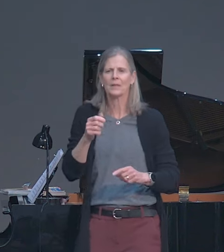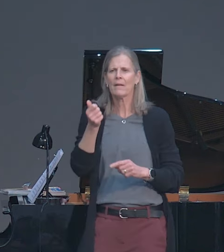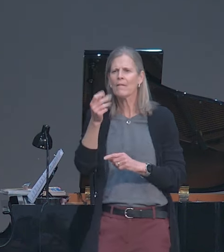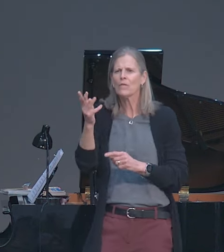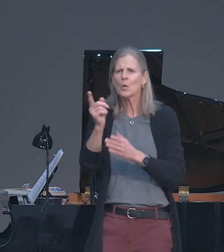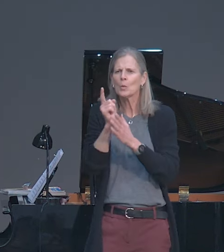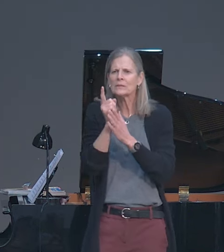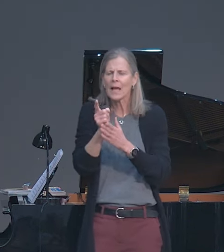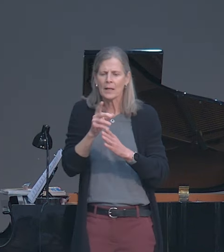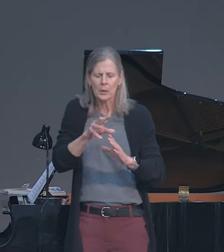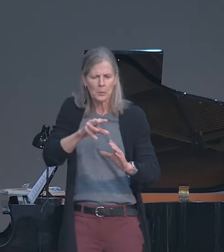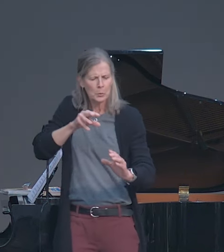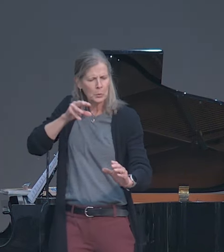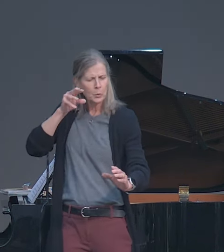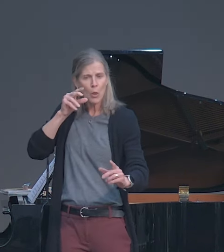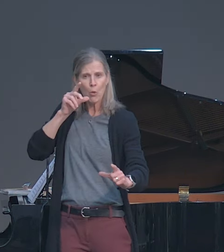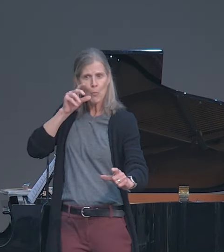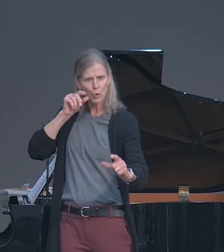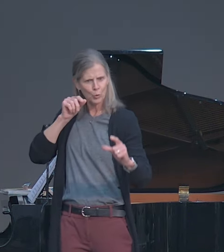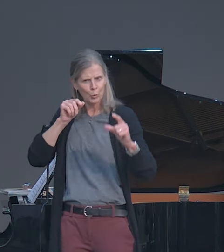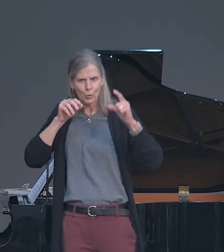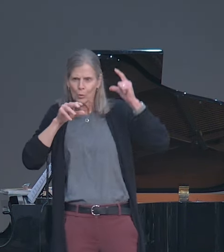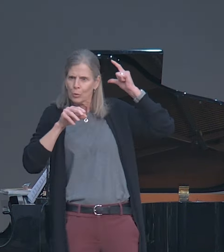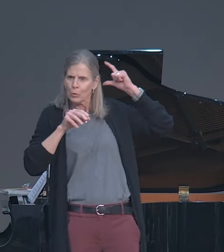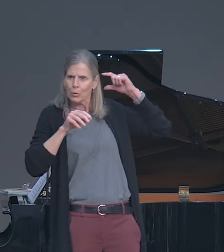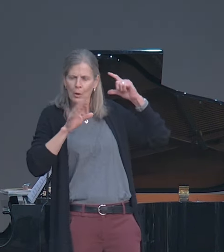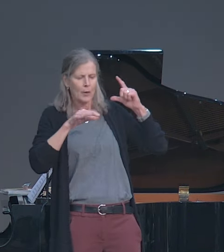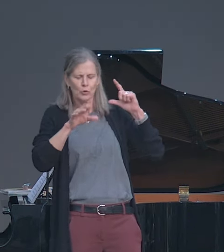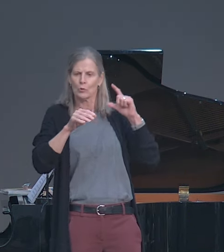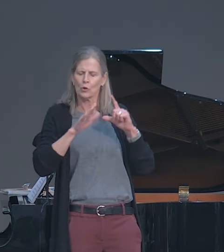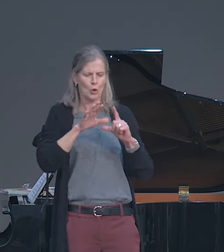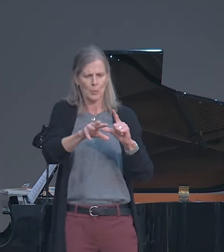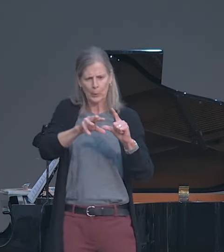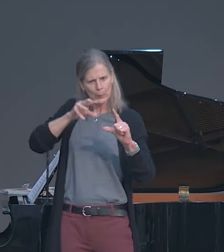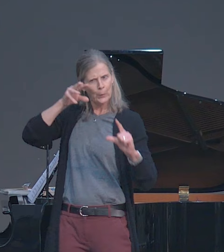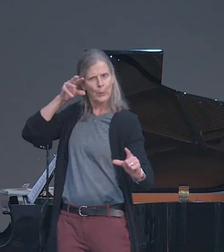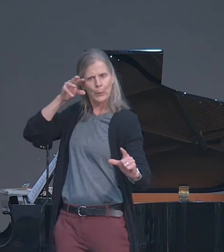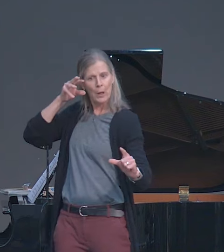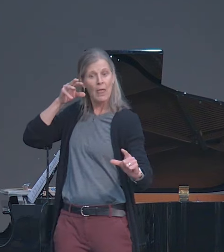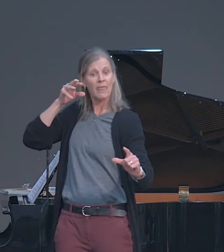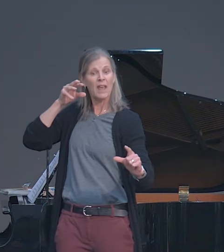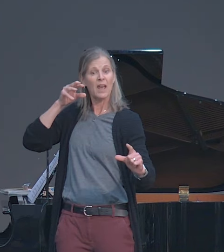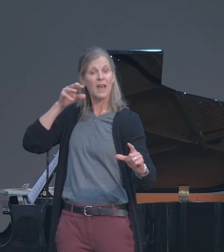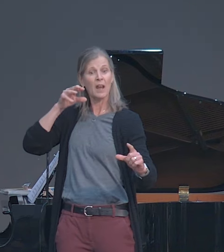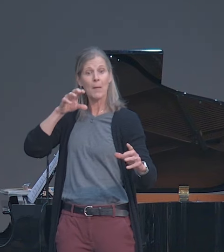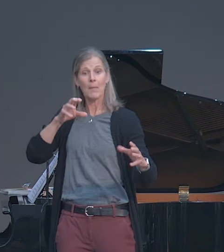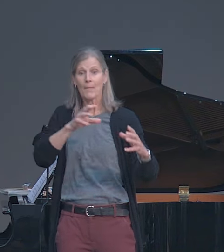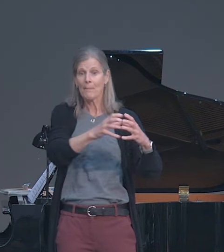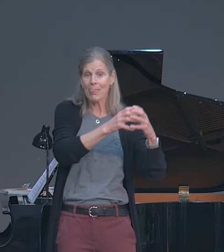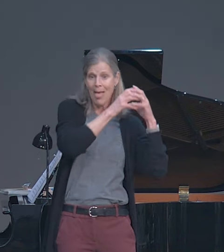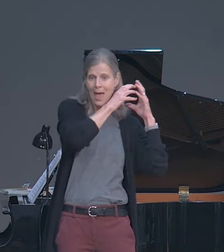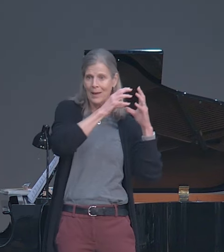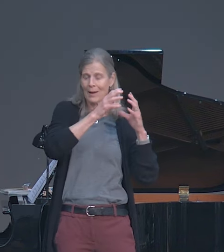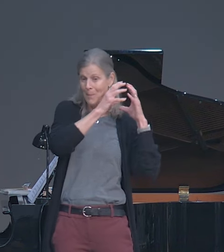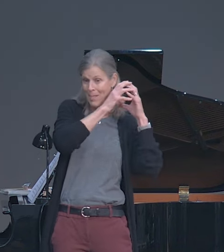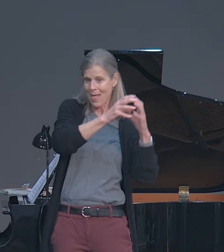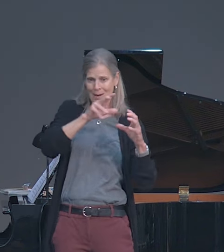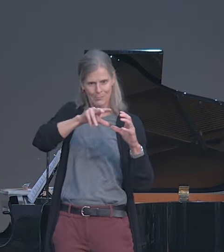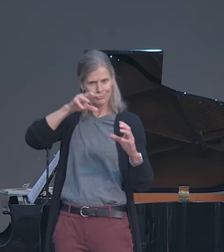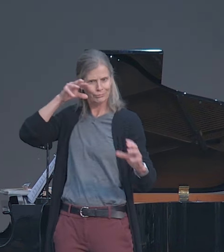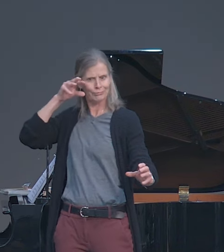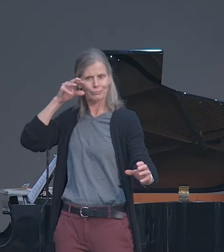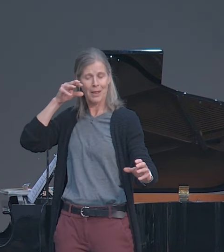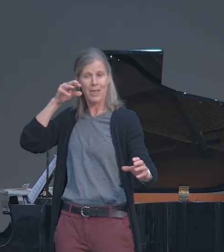seconds, it traveled past the moon. And then a few seconds later, it passed a planet and then another planet. And then a bright